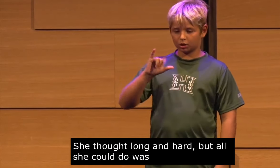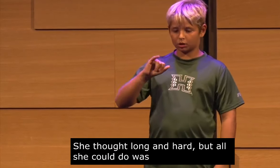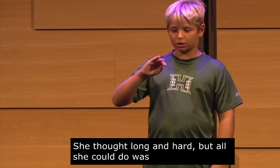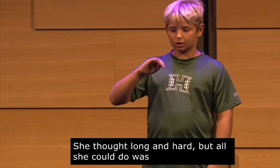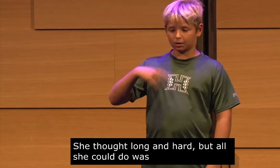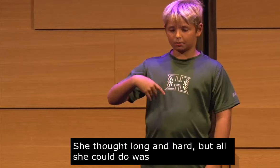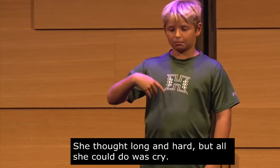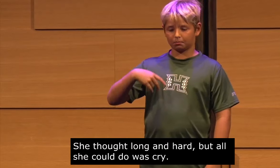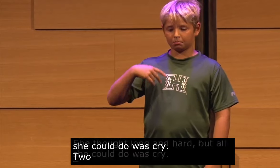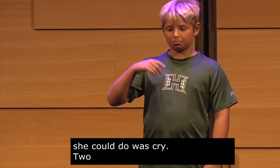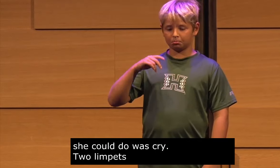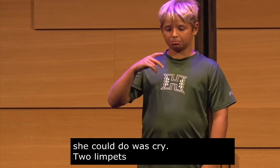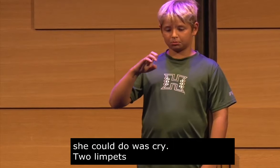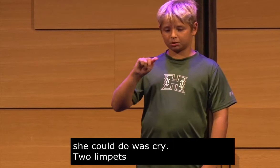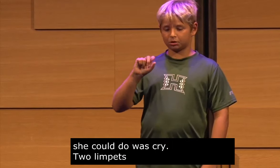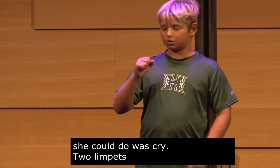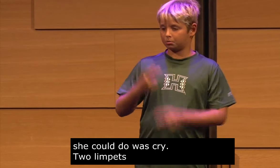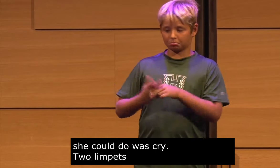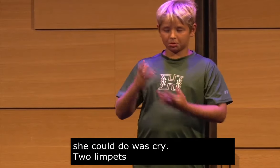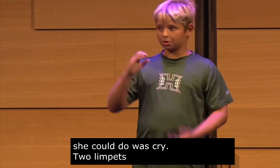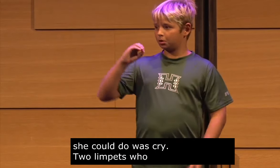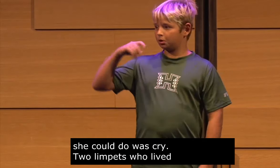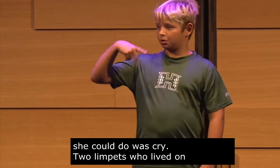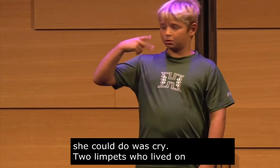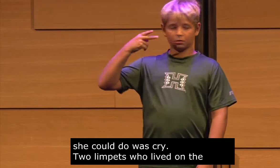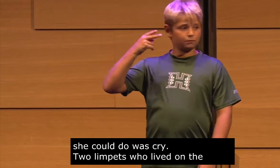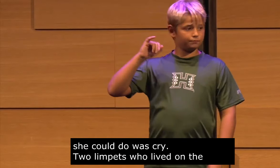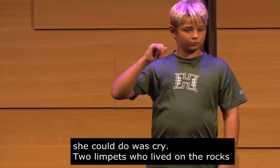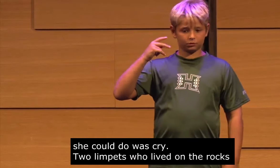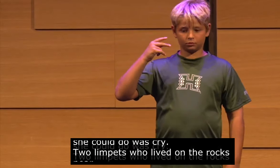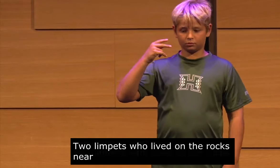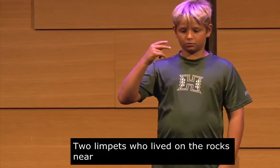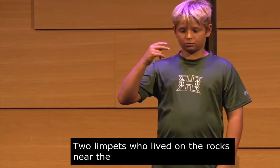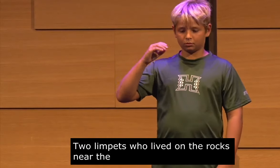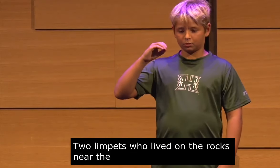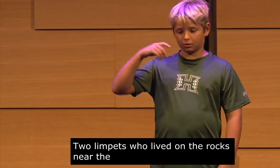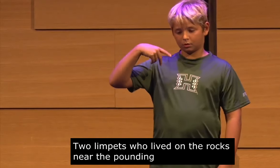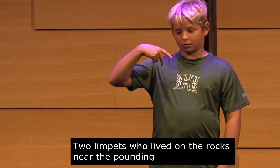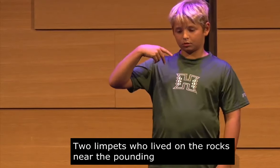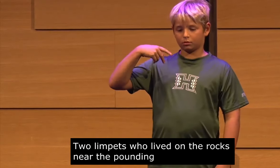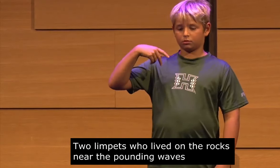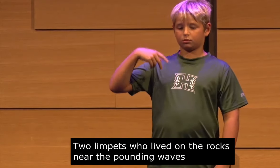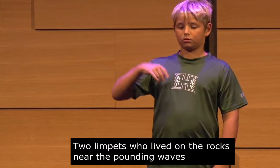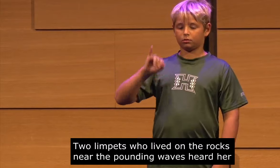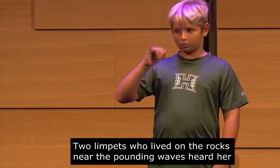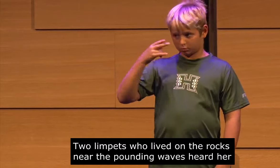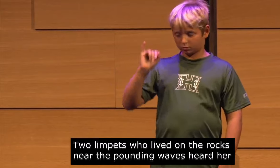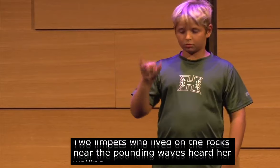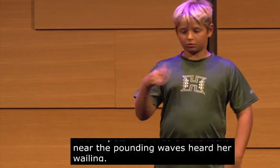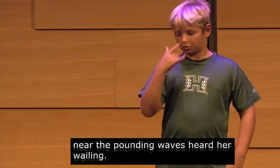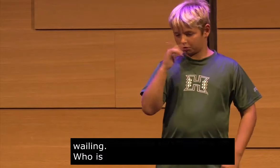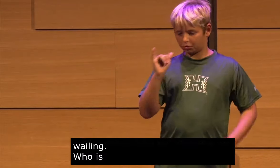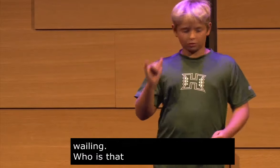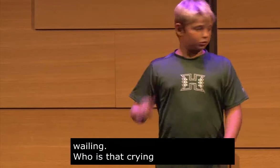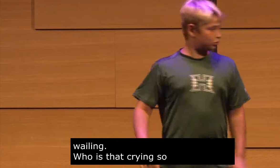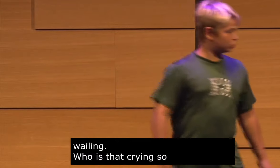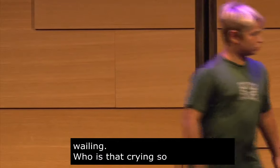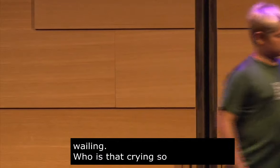Two limpets, Opahai, who lived on the rocks near the pounding waves, heard her wailing. Who's that crying